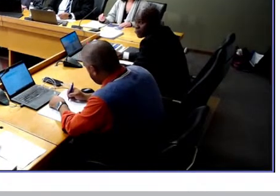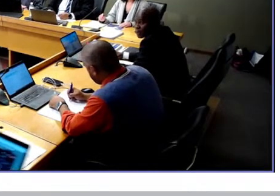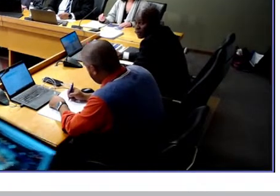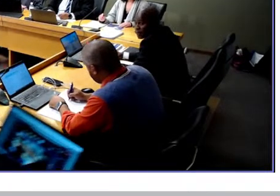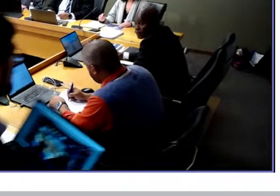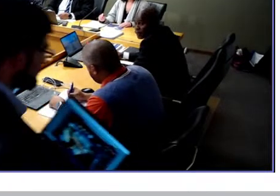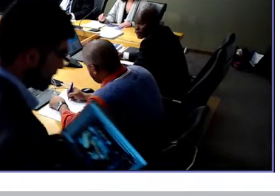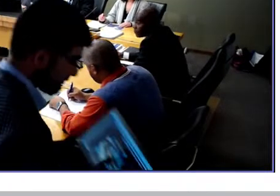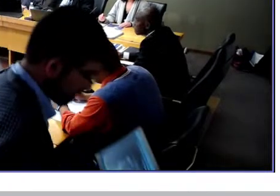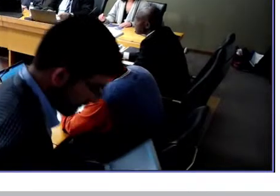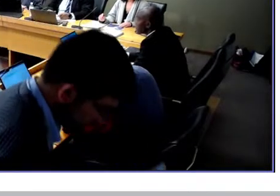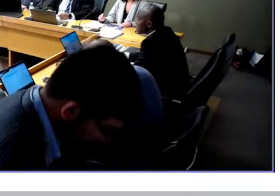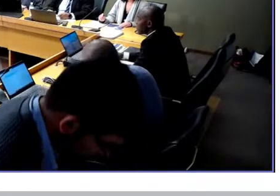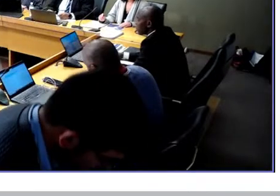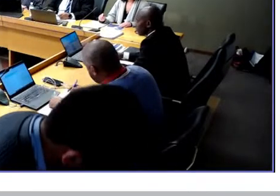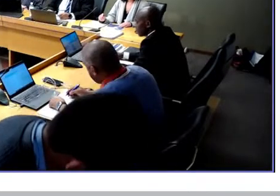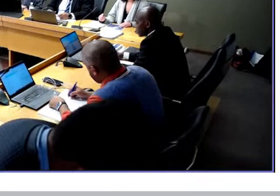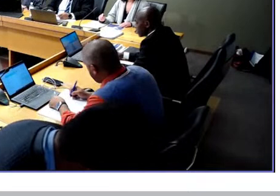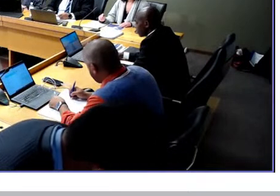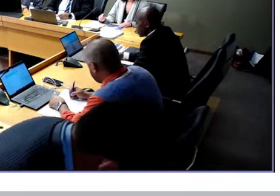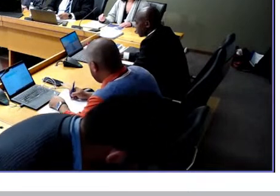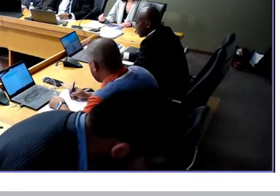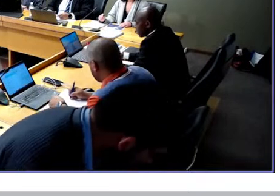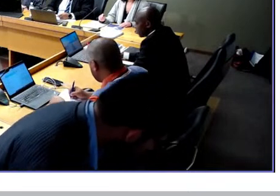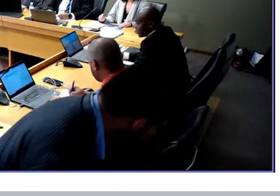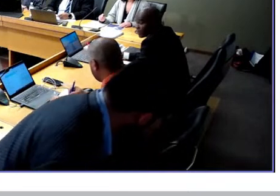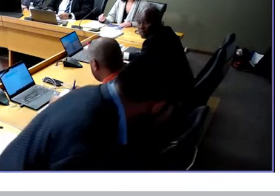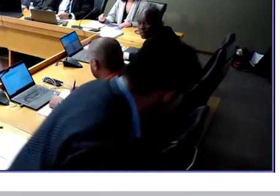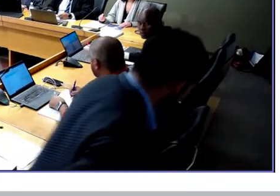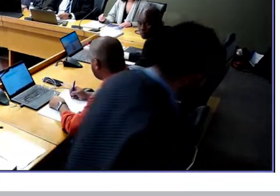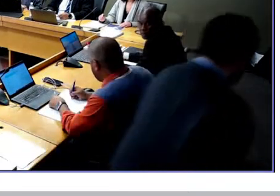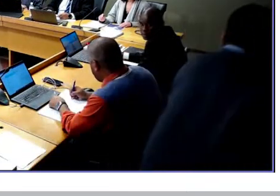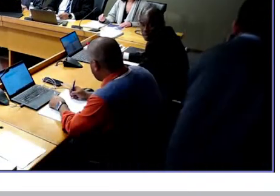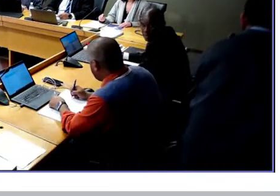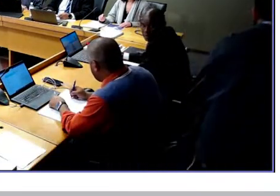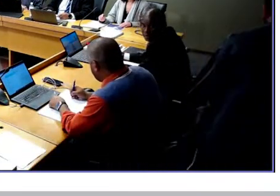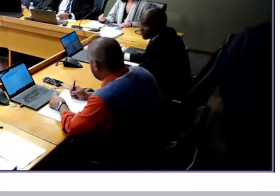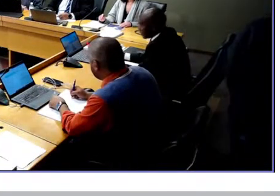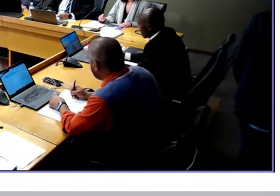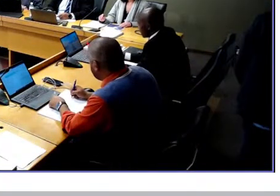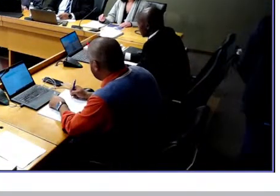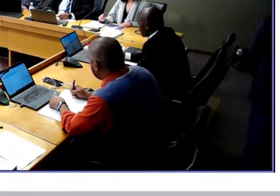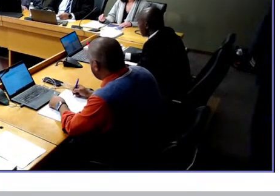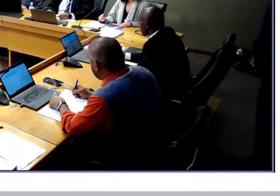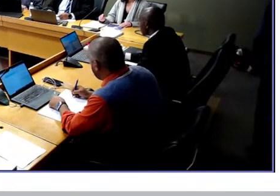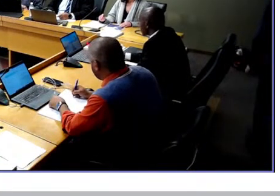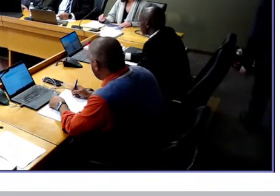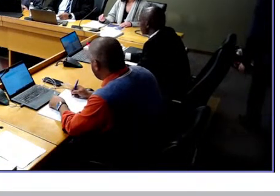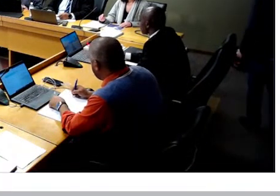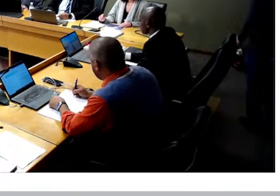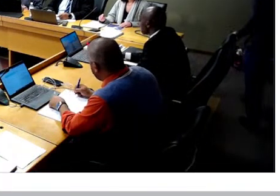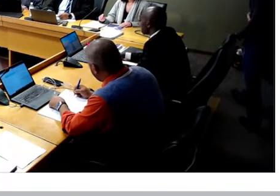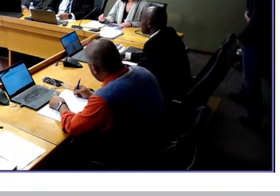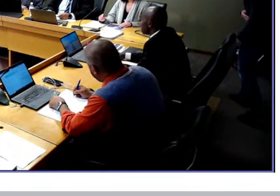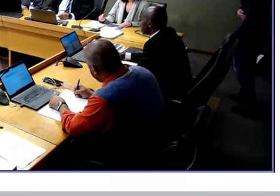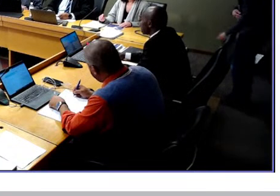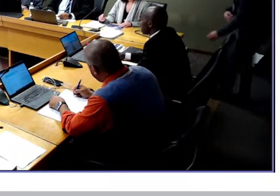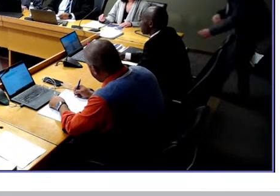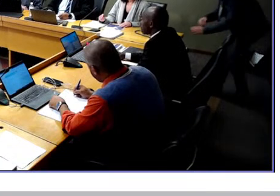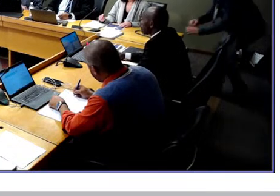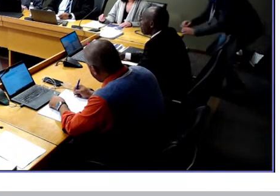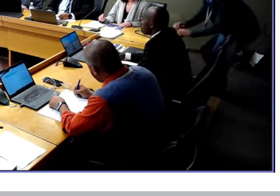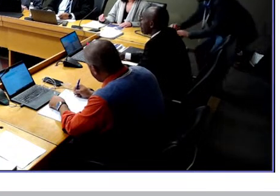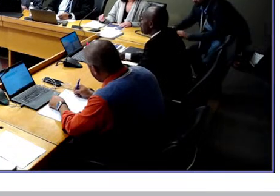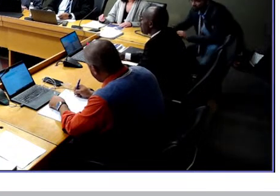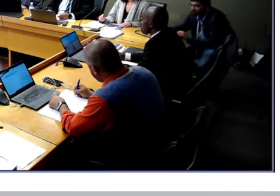by Mr. Dustin Davids as the procedural officer, as well as the IT. Dasir is handling